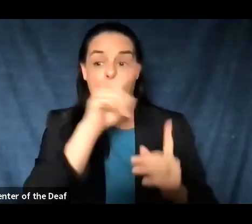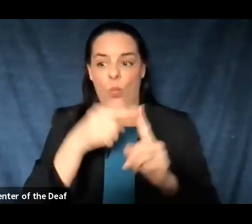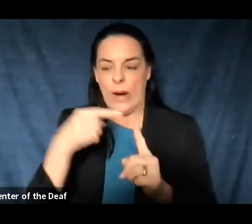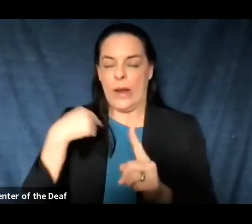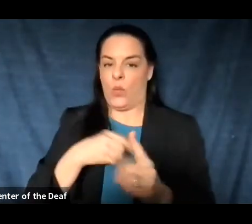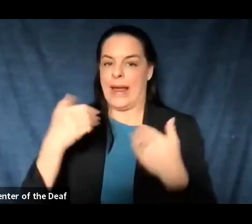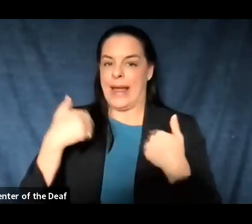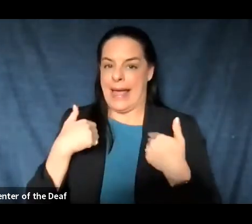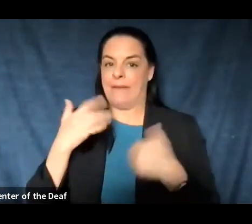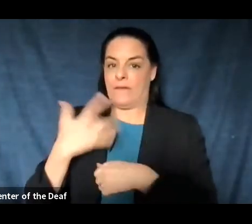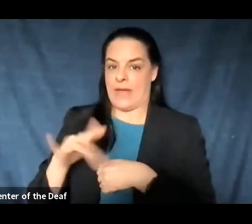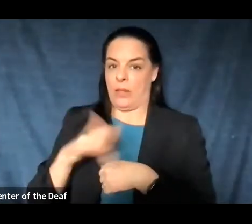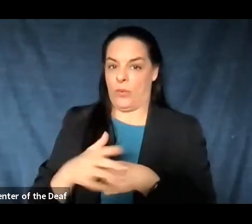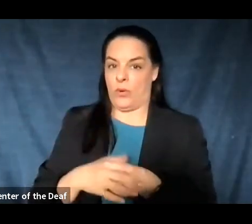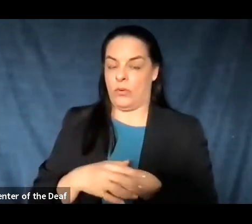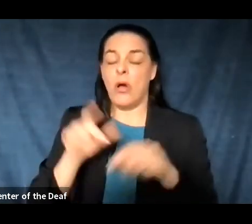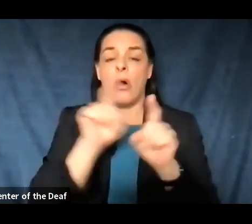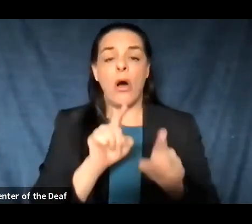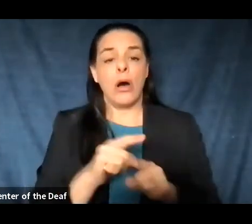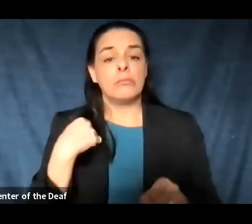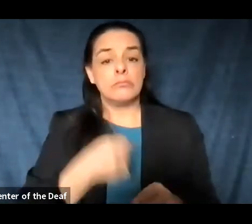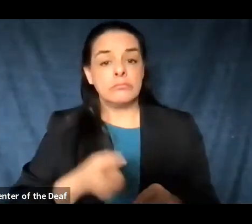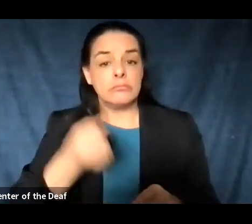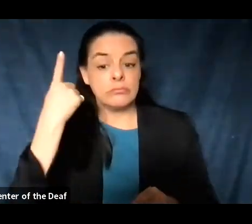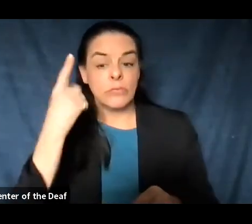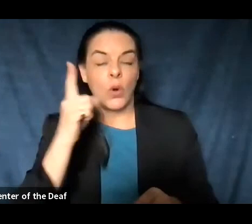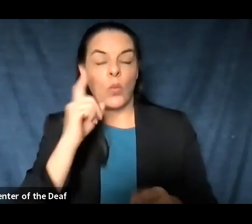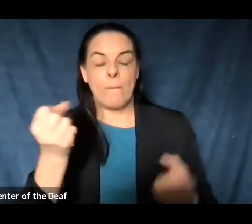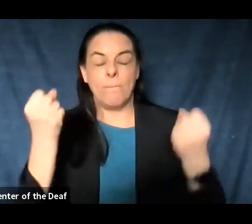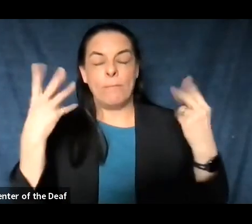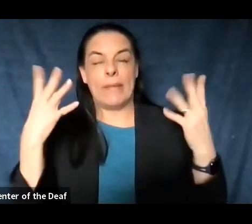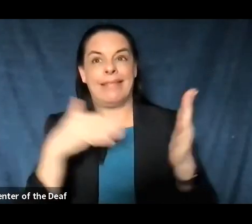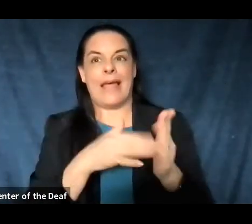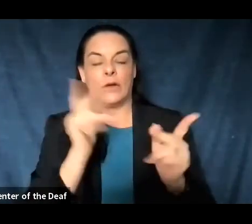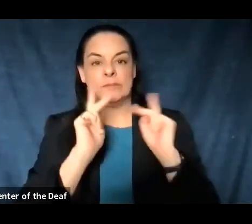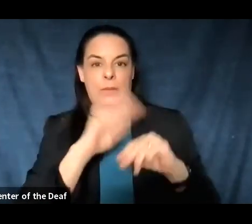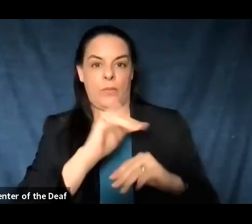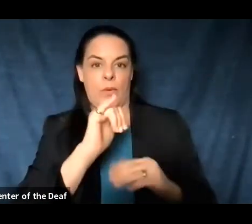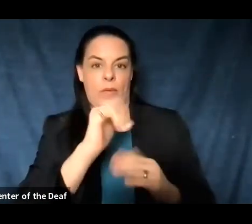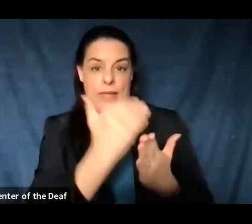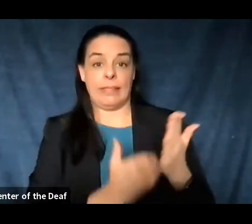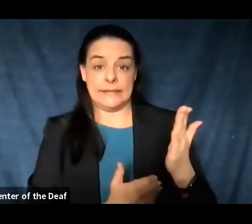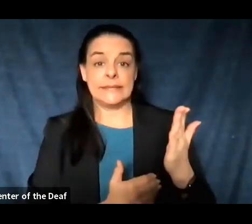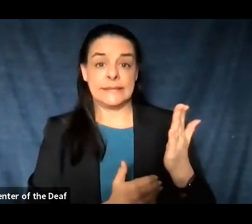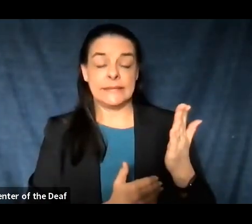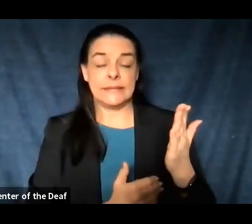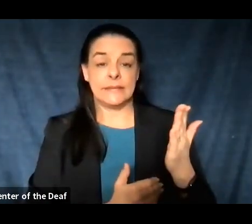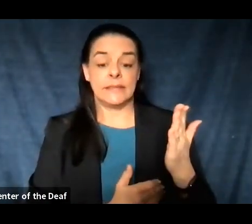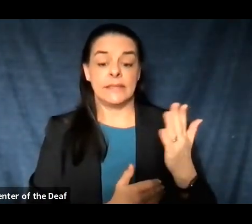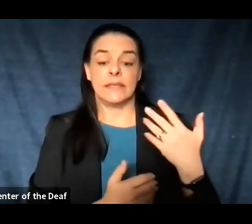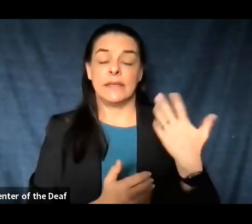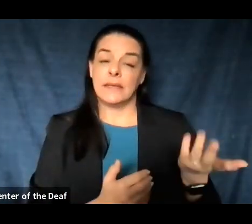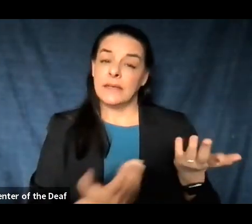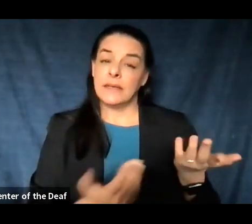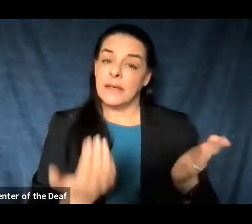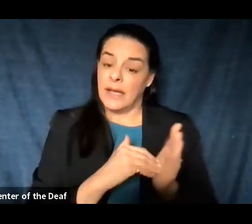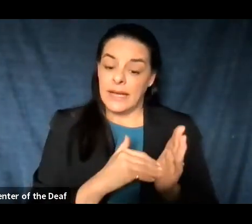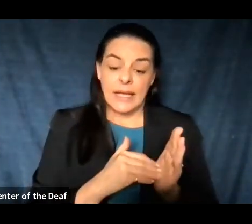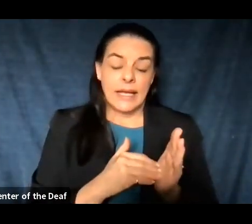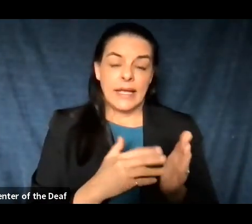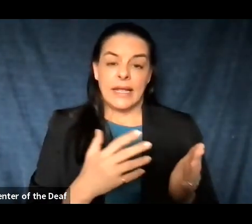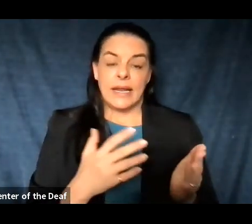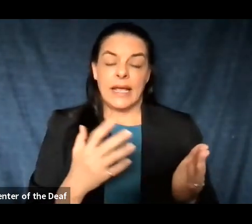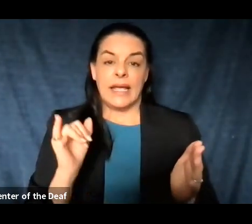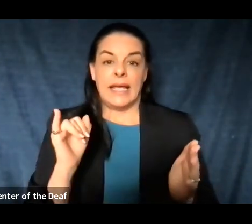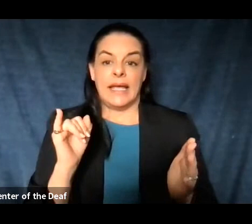vaccine available. We also understand there will be thousands of people on that list. And again,